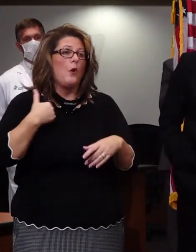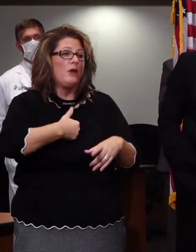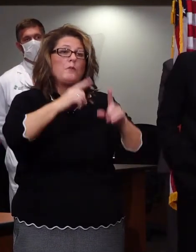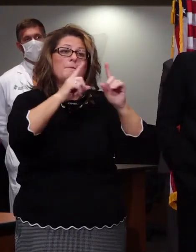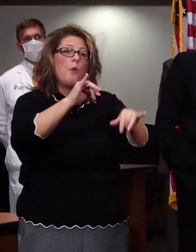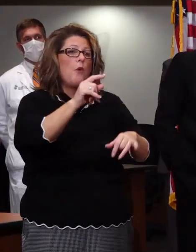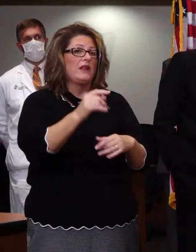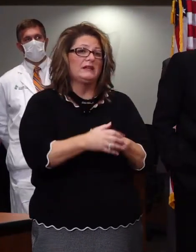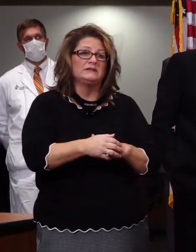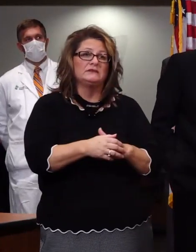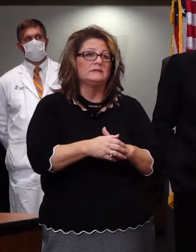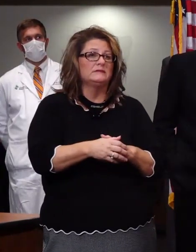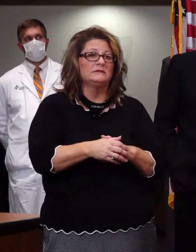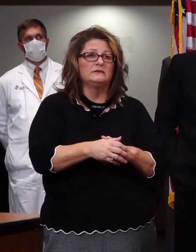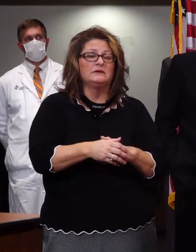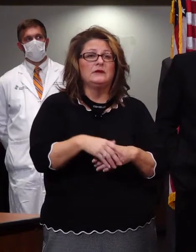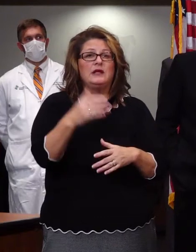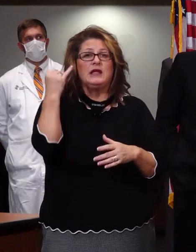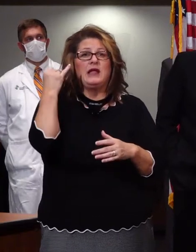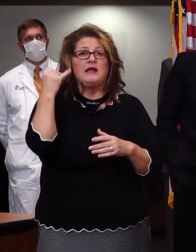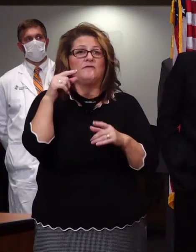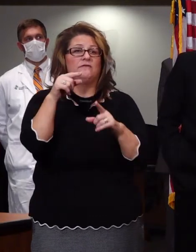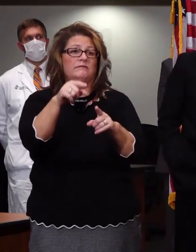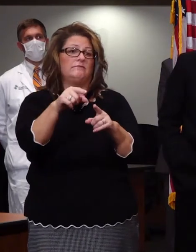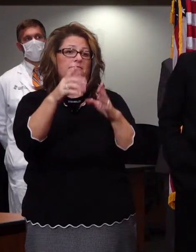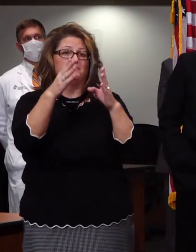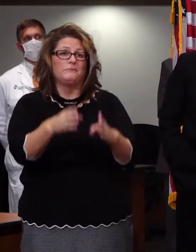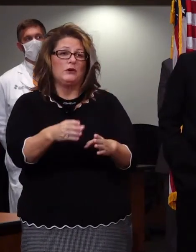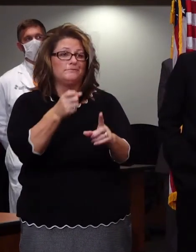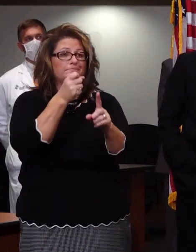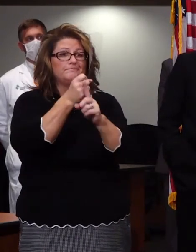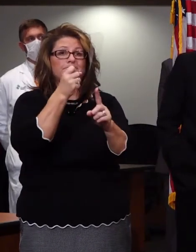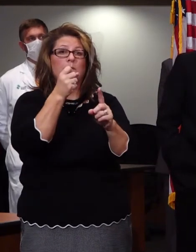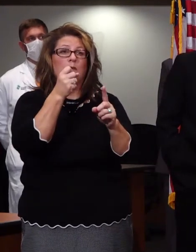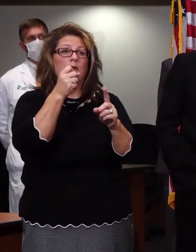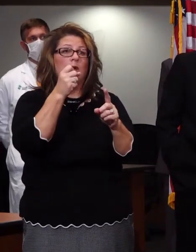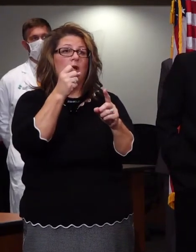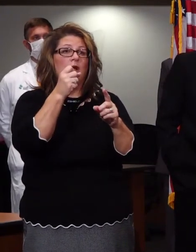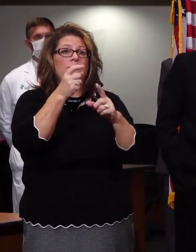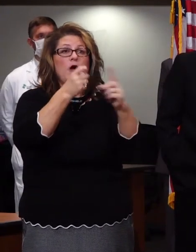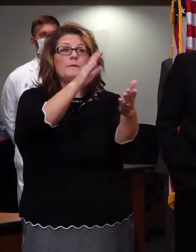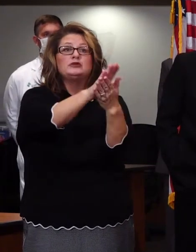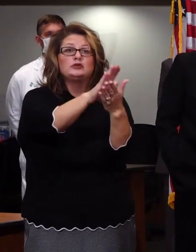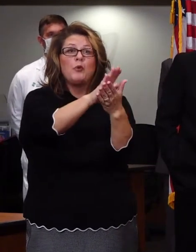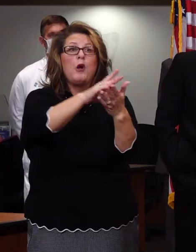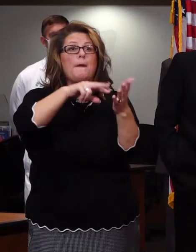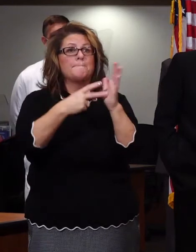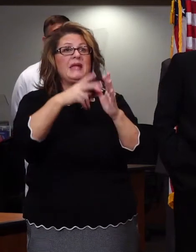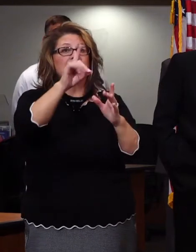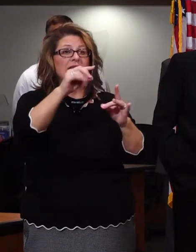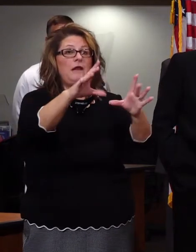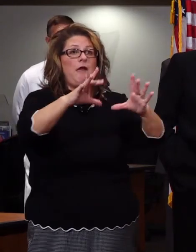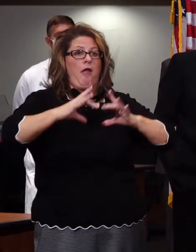as cases associated with schools but not acquired in schools necessarily for students and staff